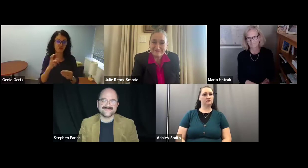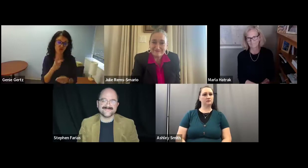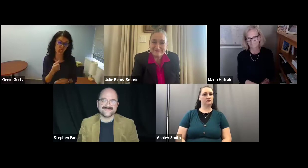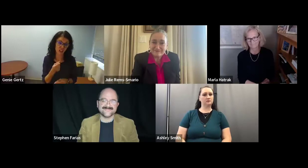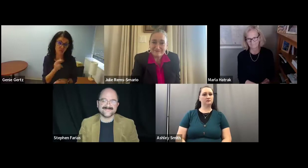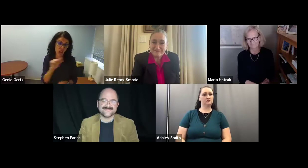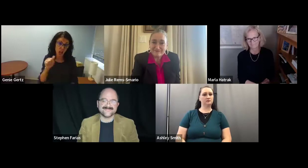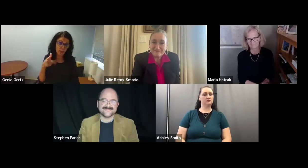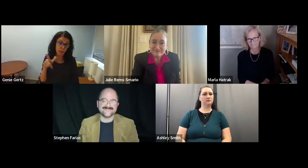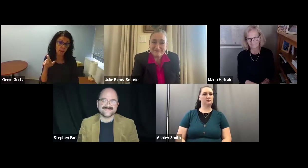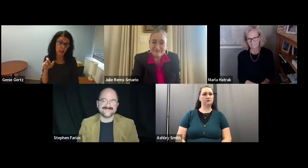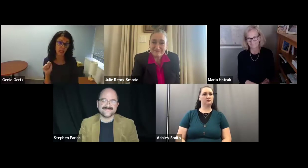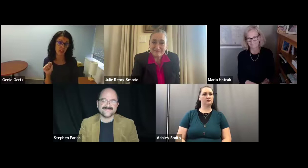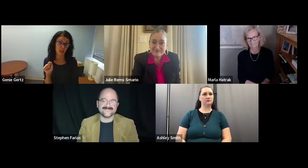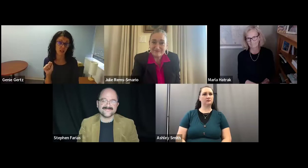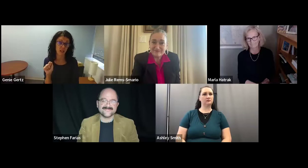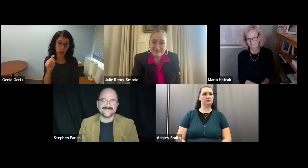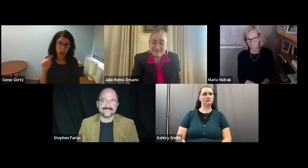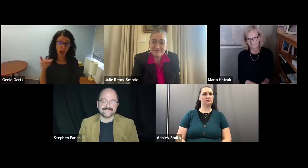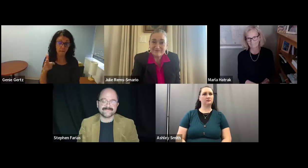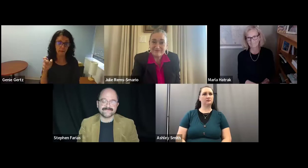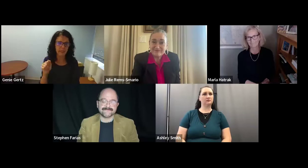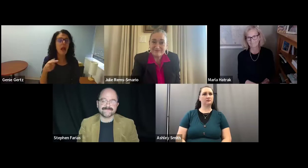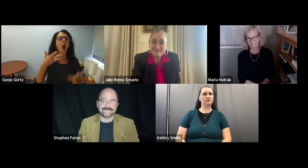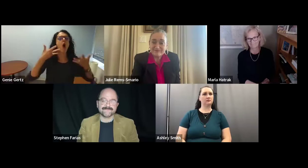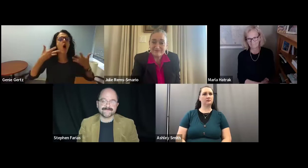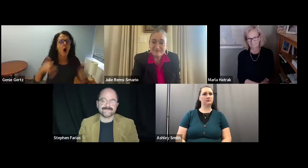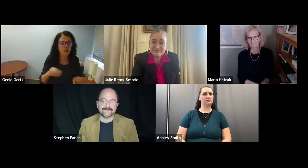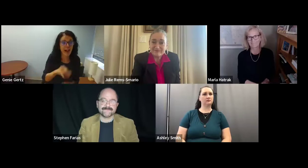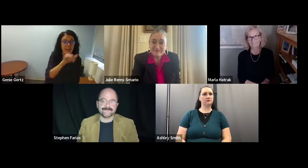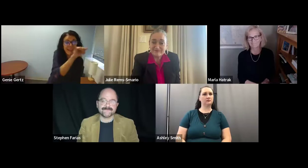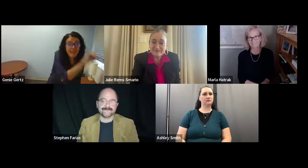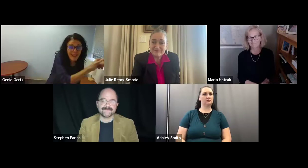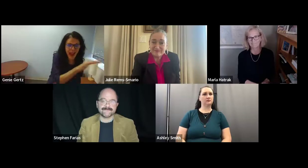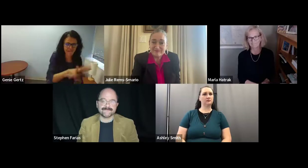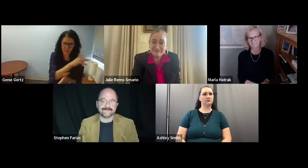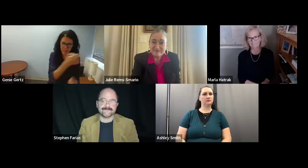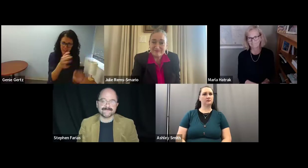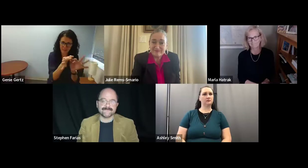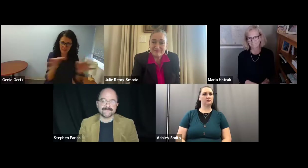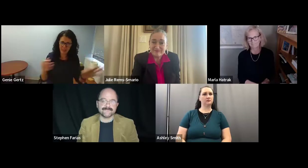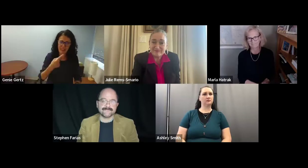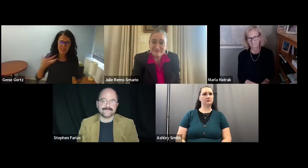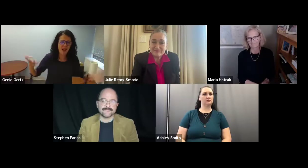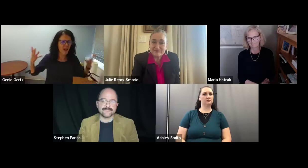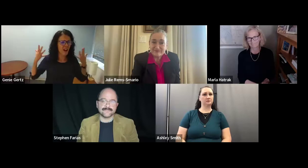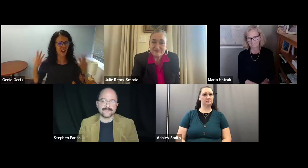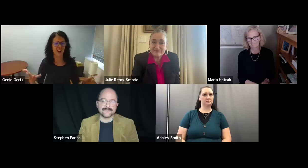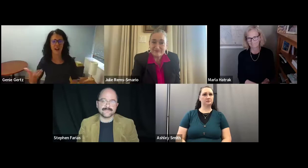survivors of Auschwitz. And they basically created a plea, that